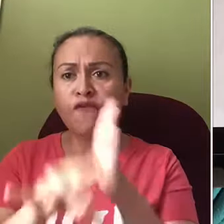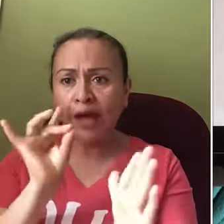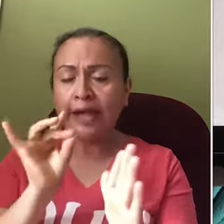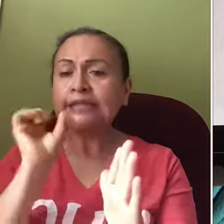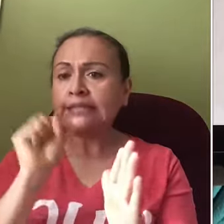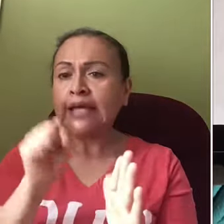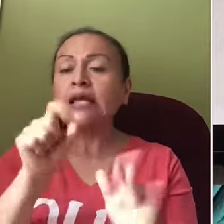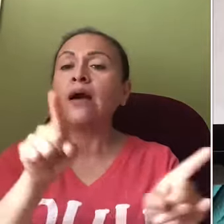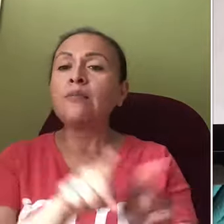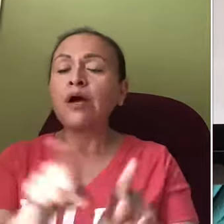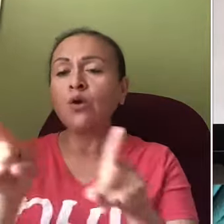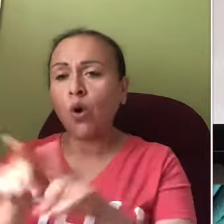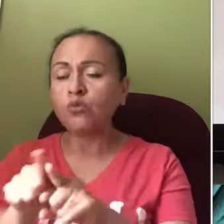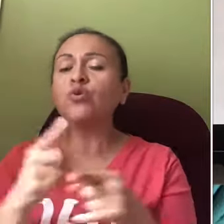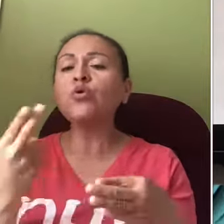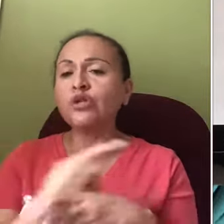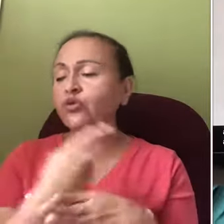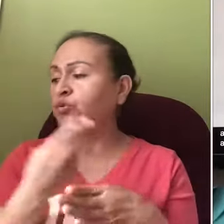use